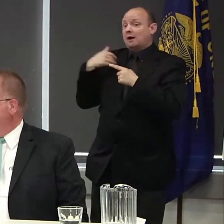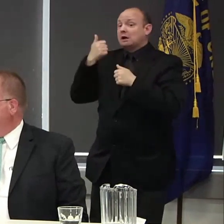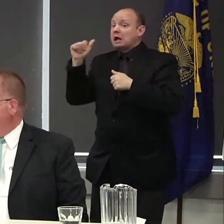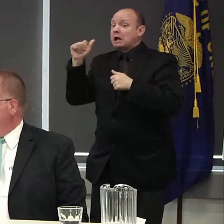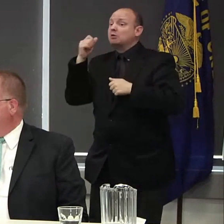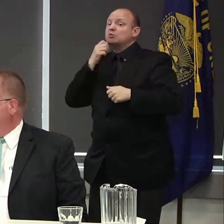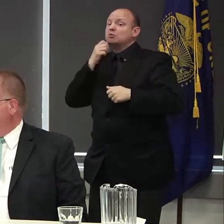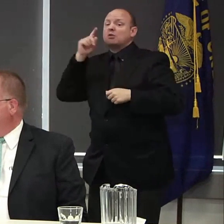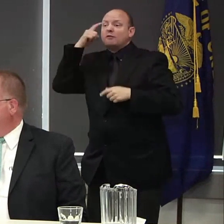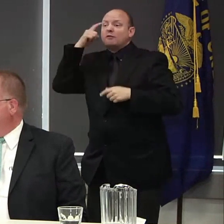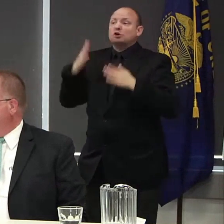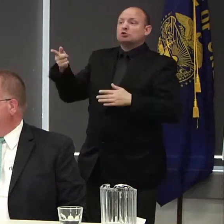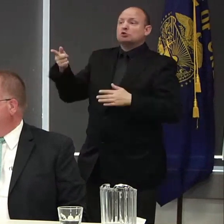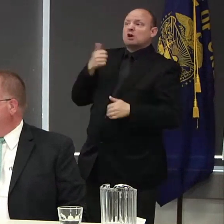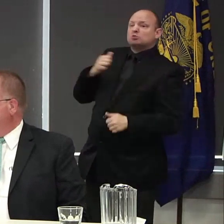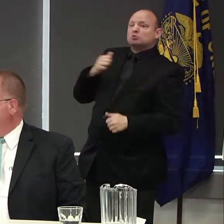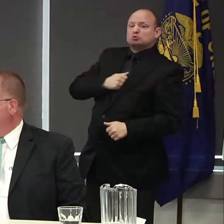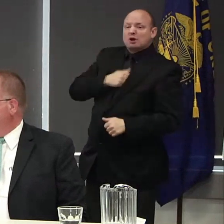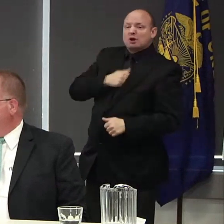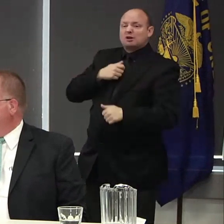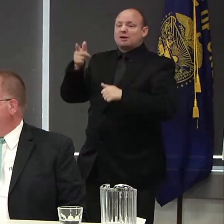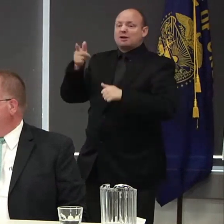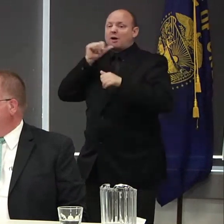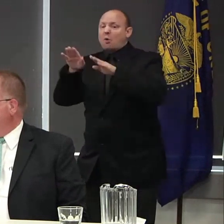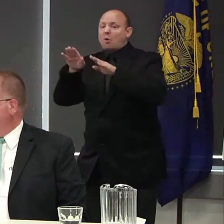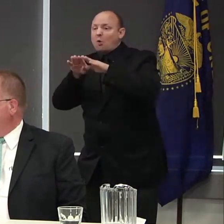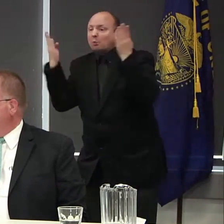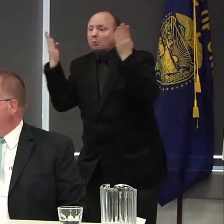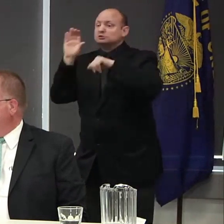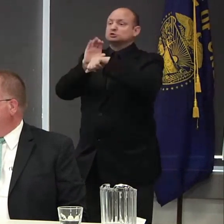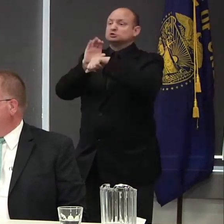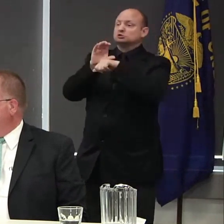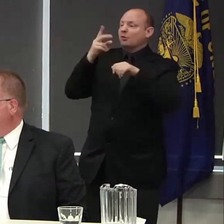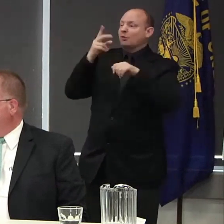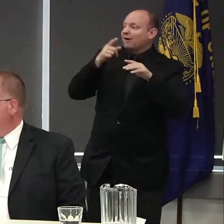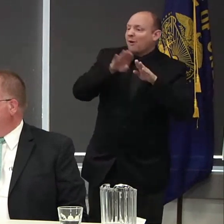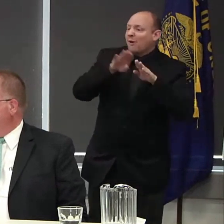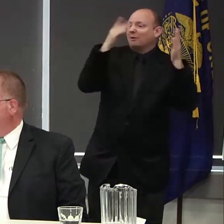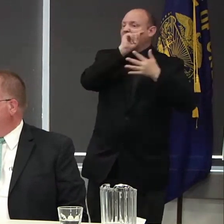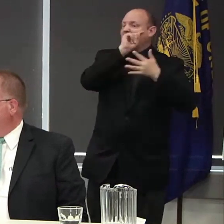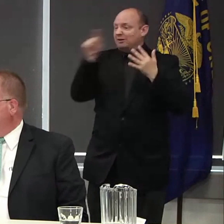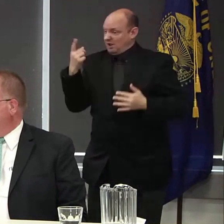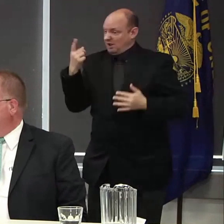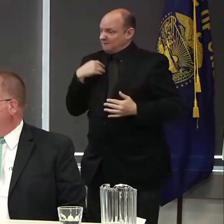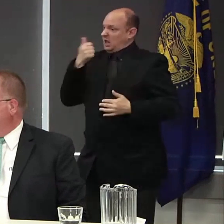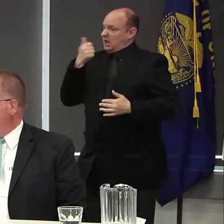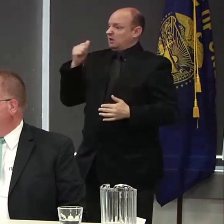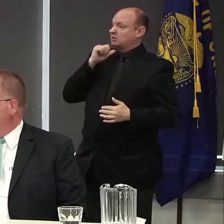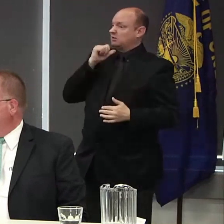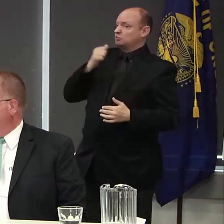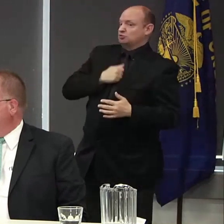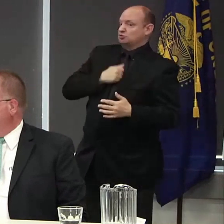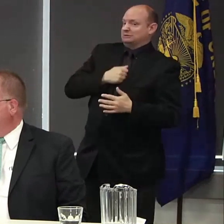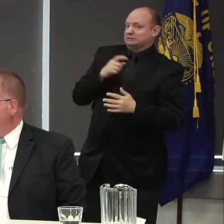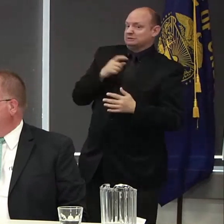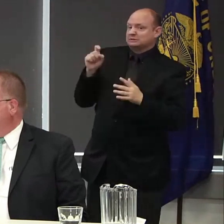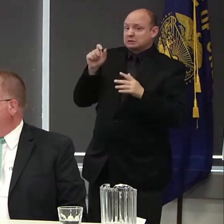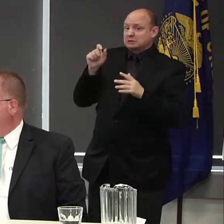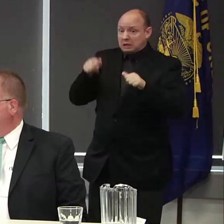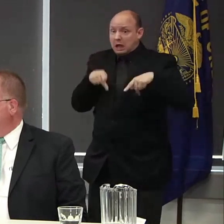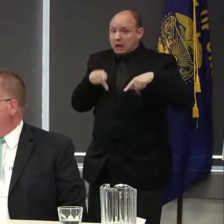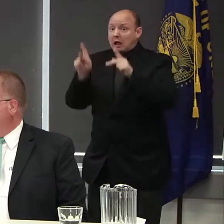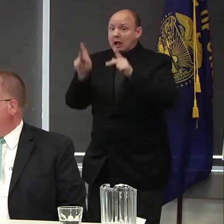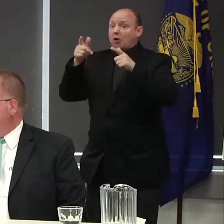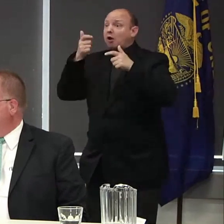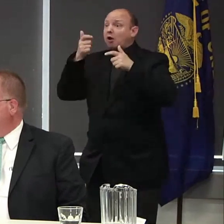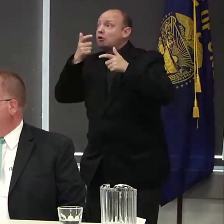services earlier, allowing those larger gatherings in